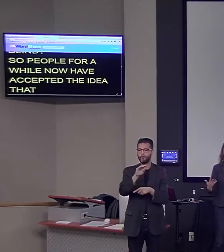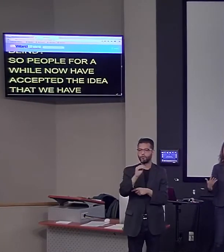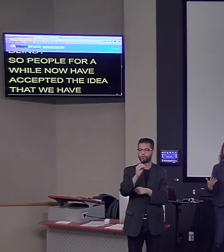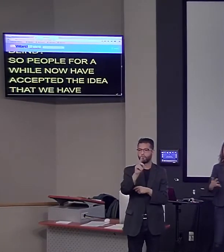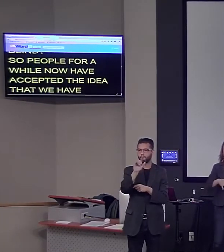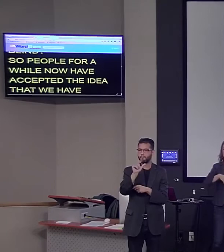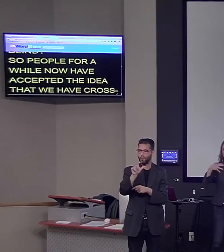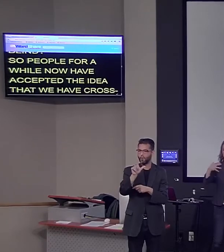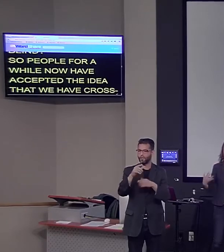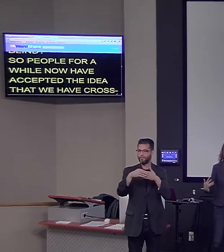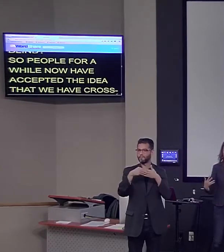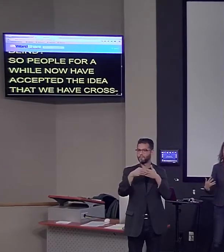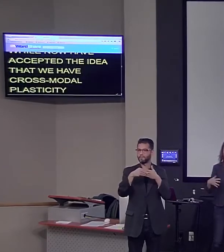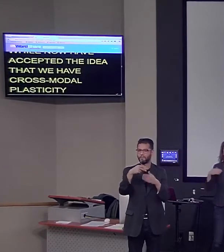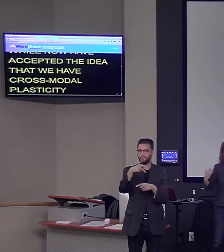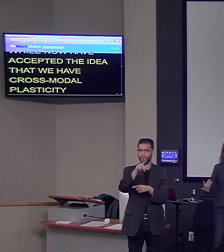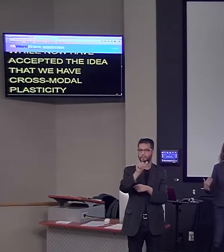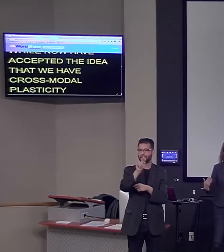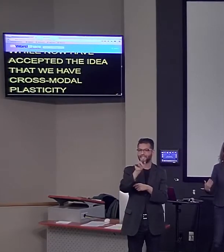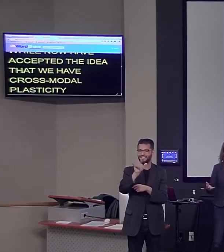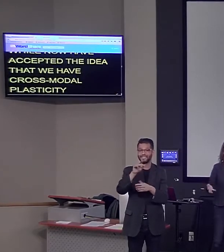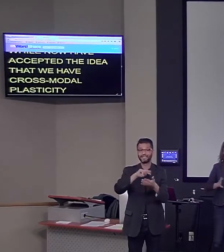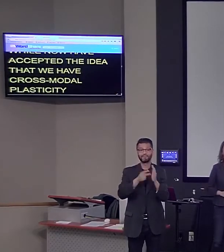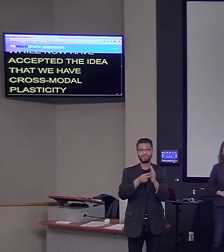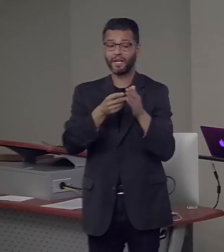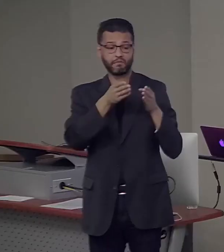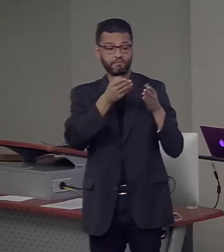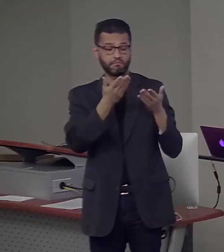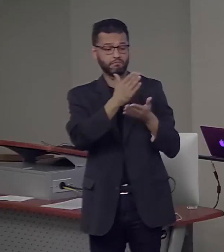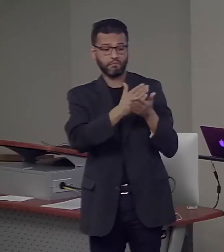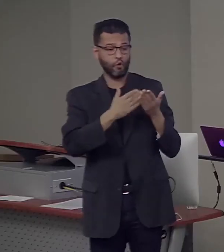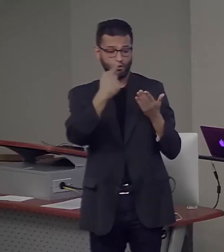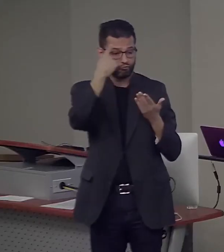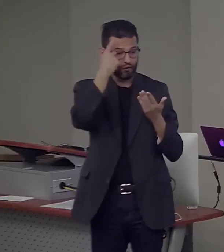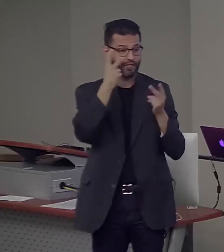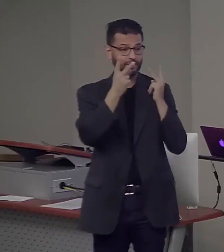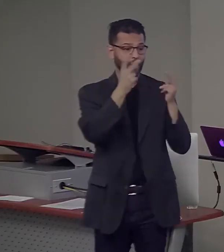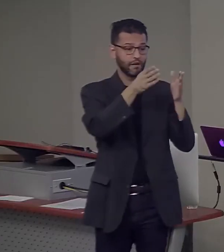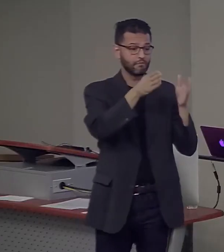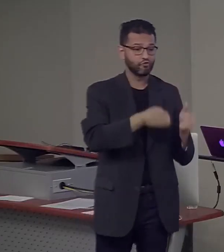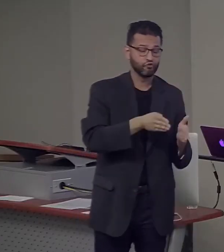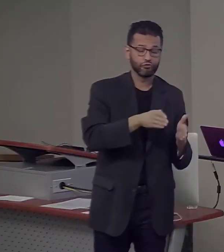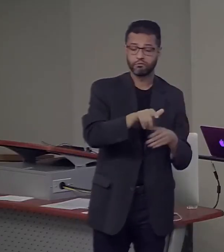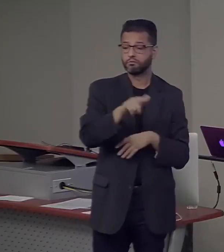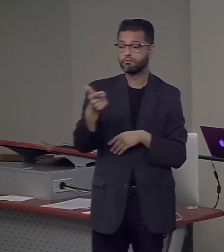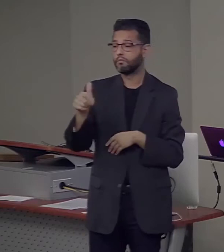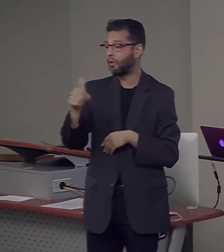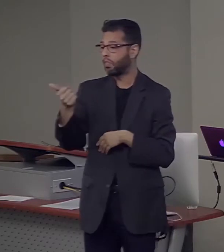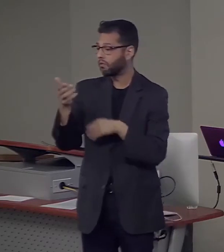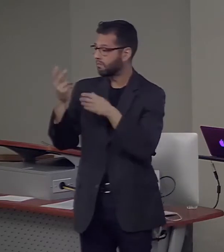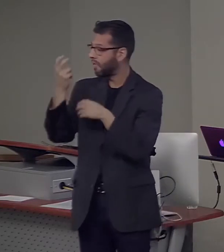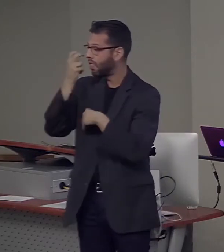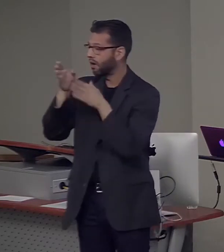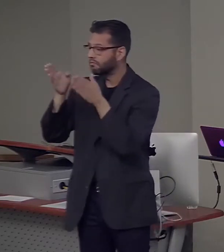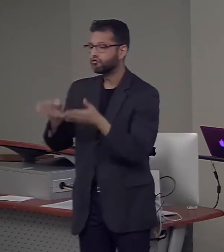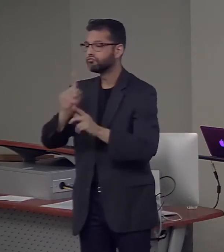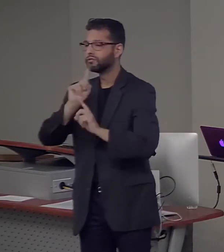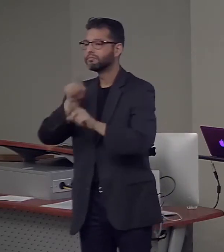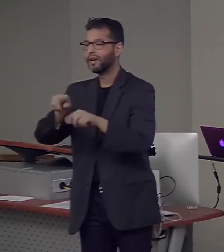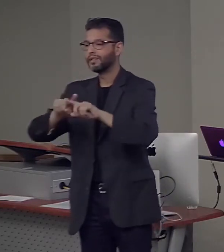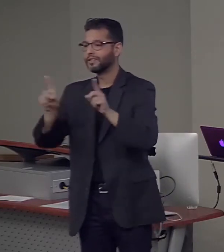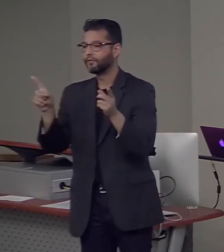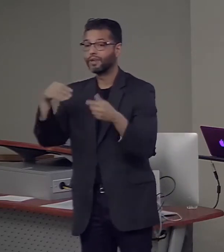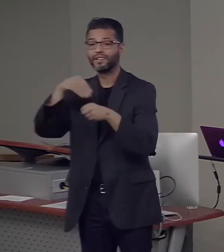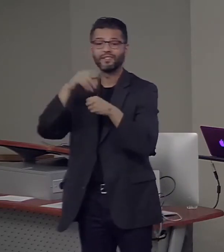part of the brain that in a sighted person might do vision might respond to audition in a person who is blind. In a deaf